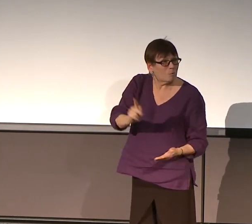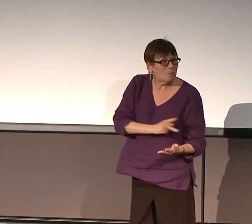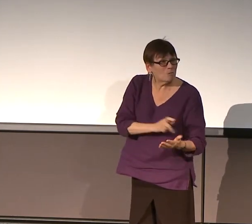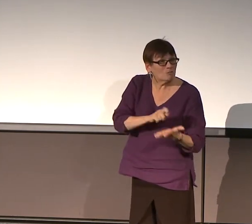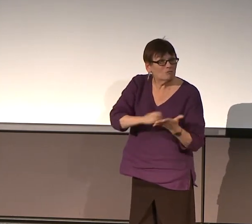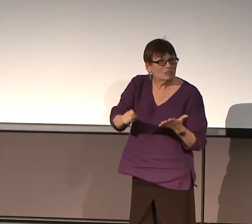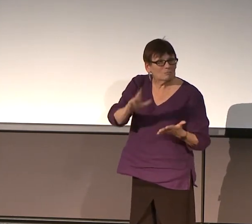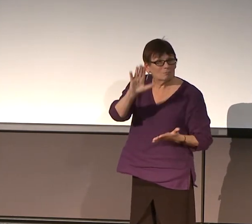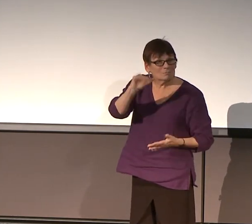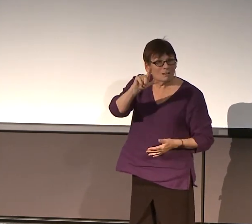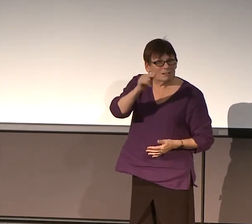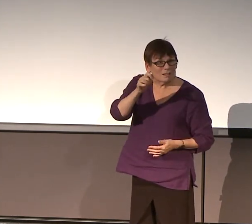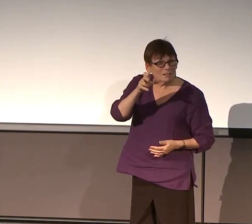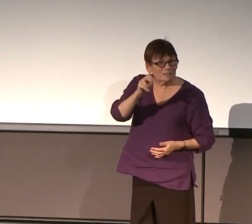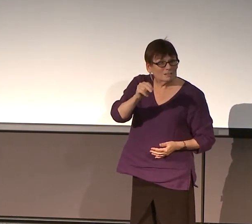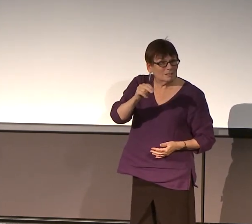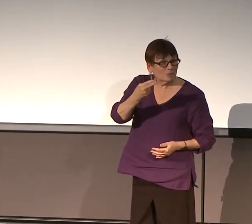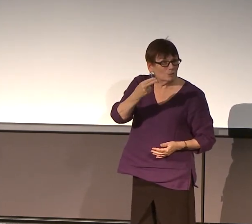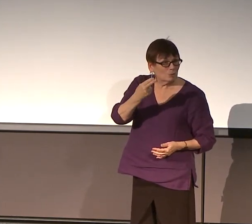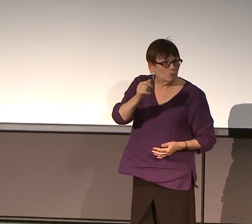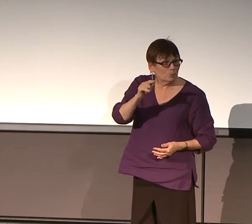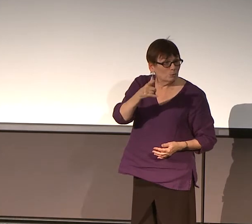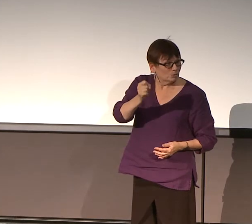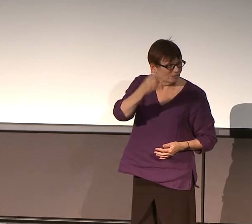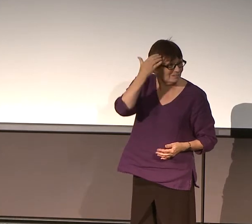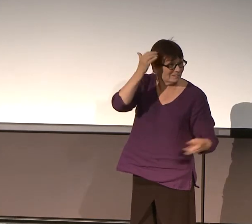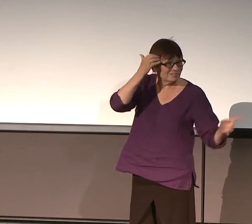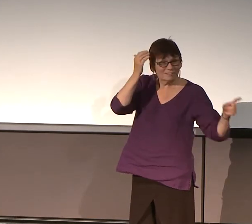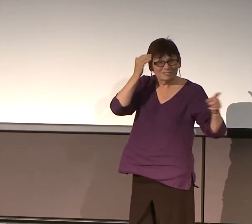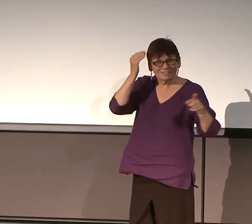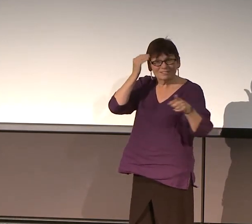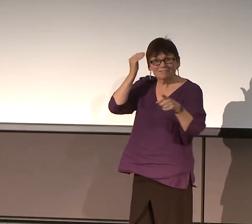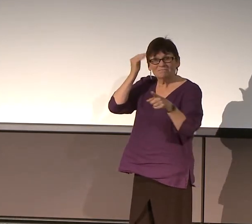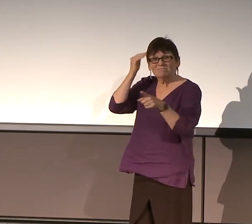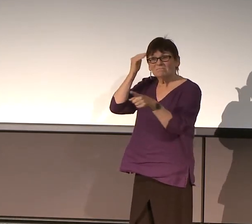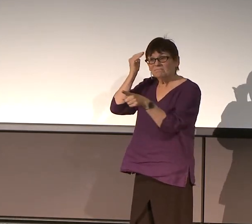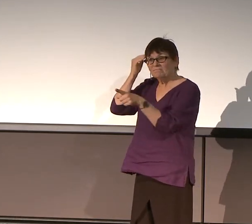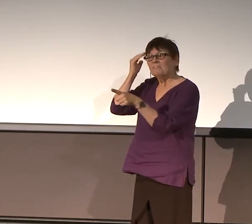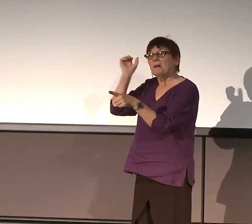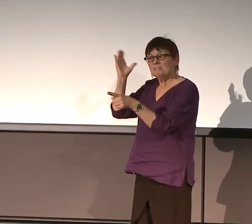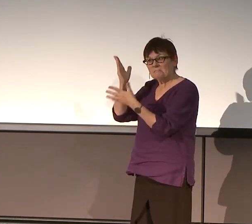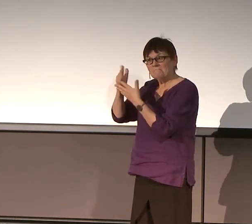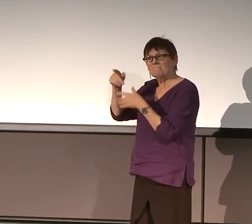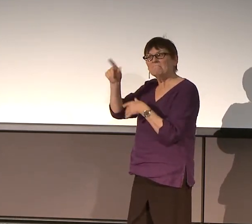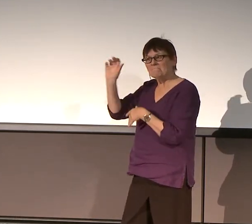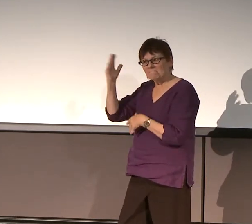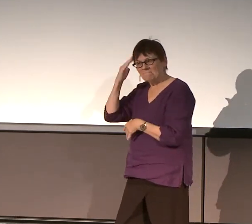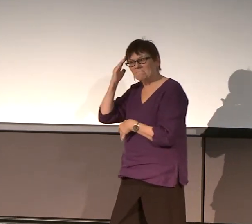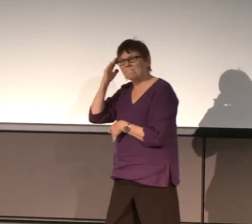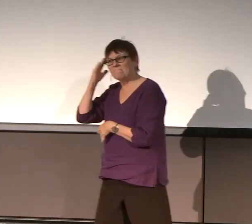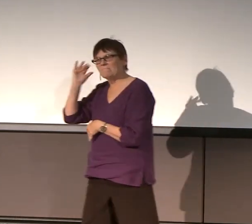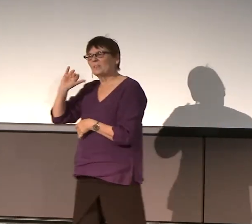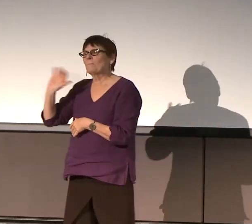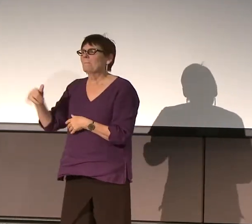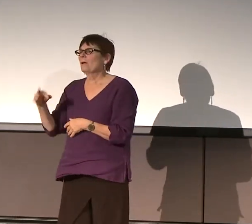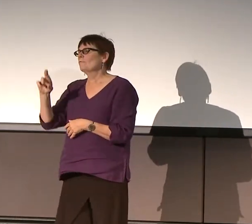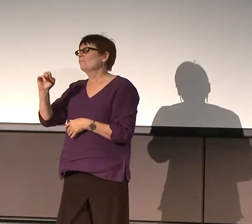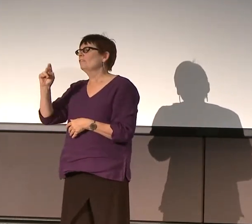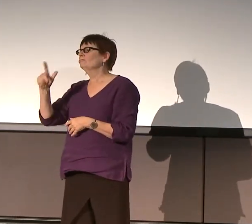poem called Daybreak in Alabama. Do you know that poem by Langston Hughes? So some of you do. Some of you are familiar with that